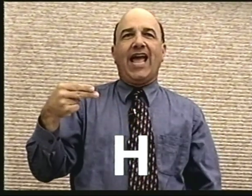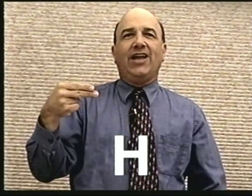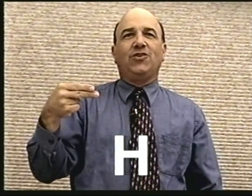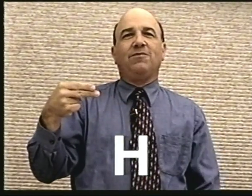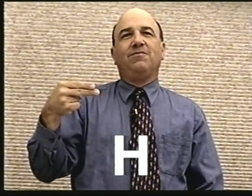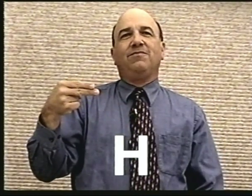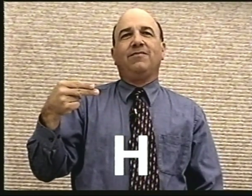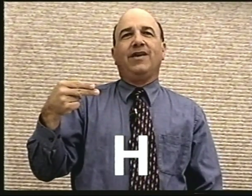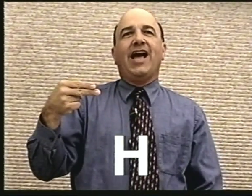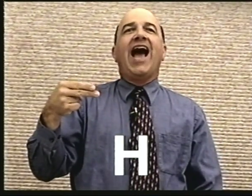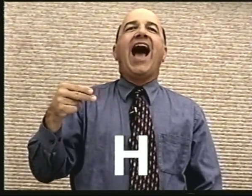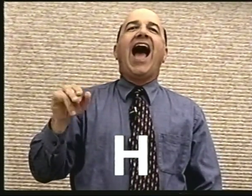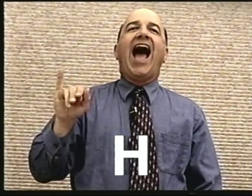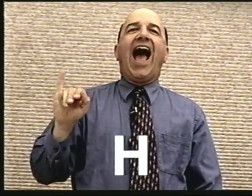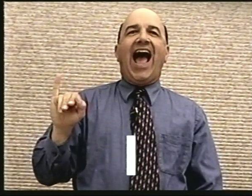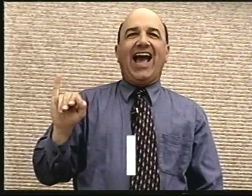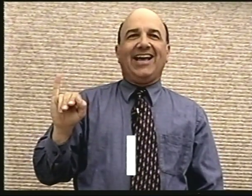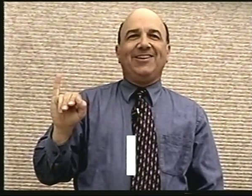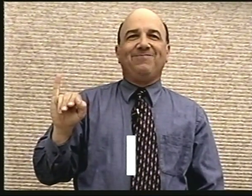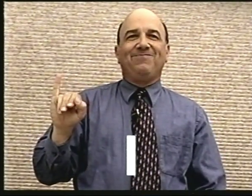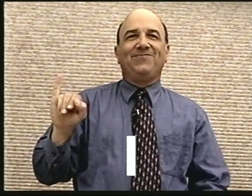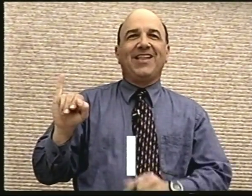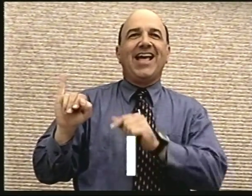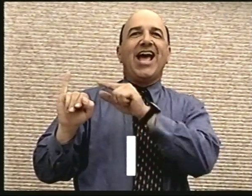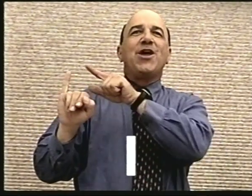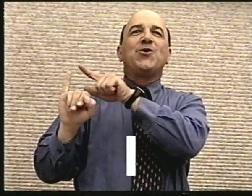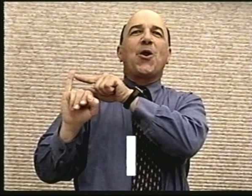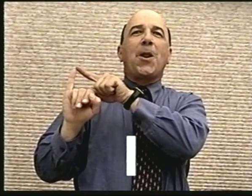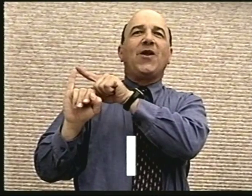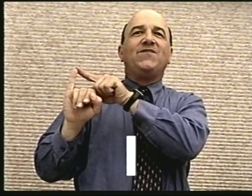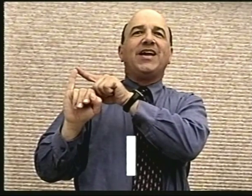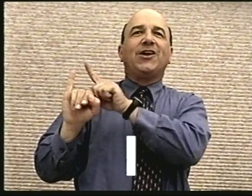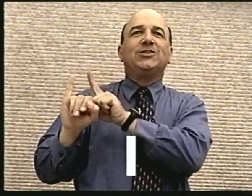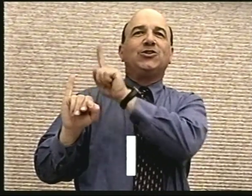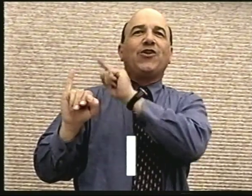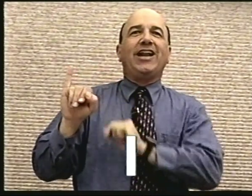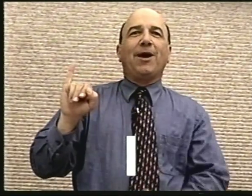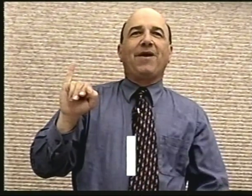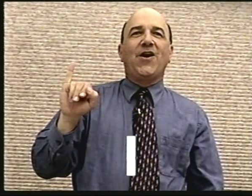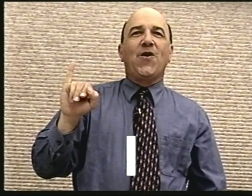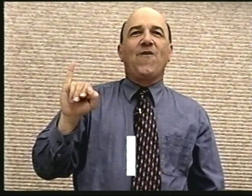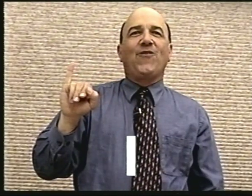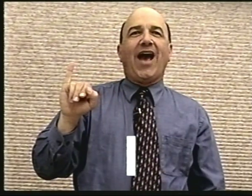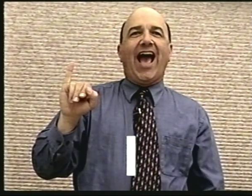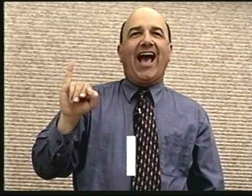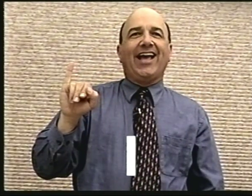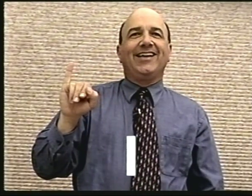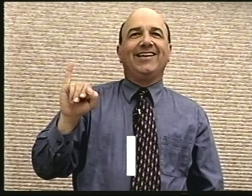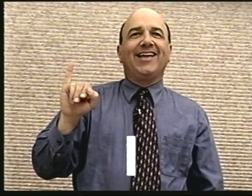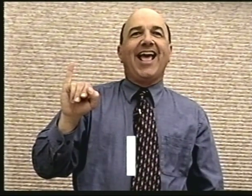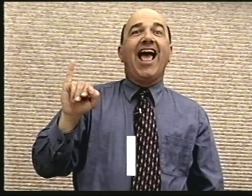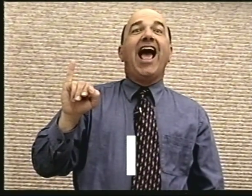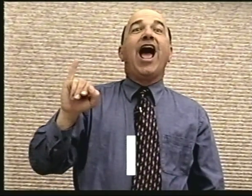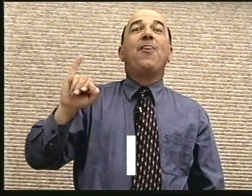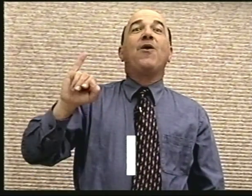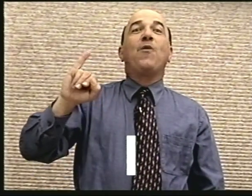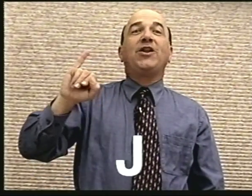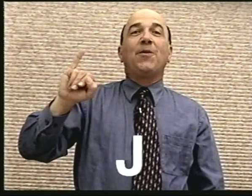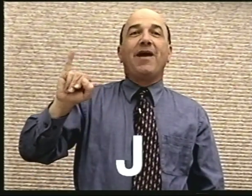H. I, your little finger straight up for I. And then when you make